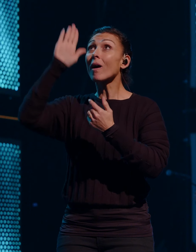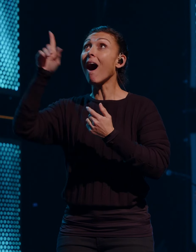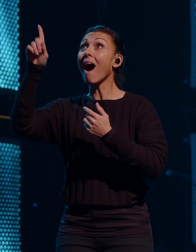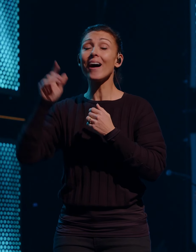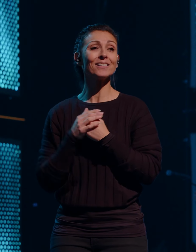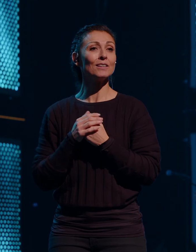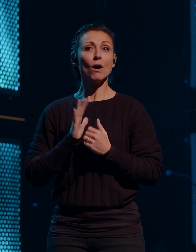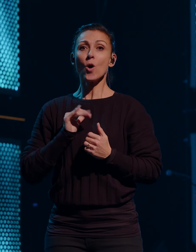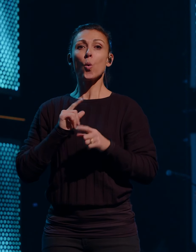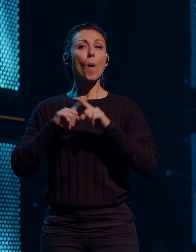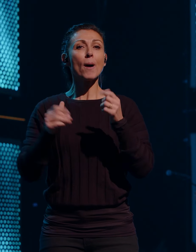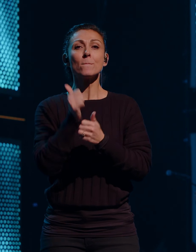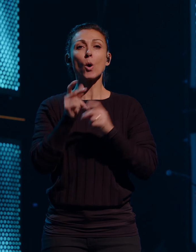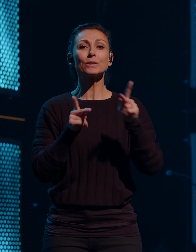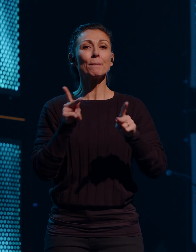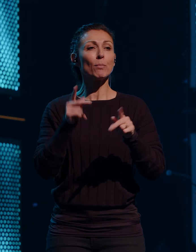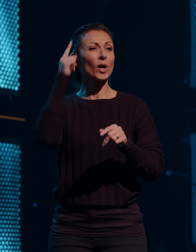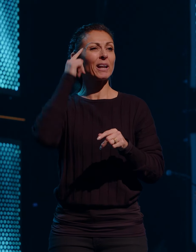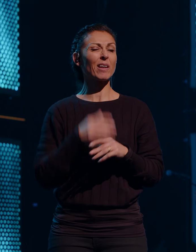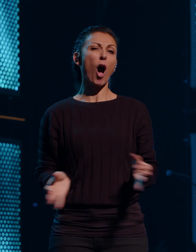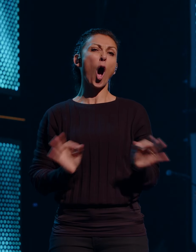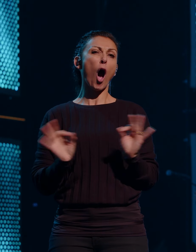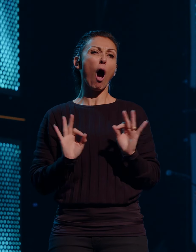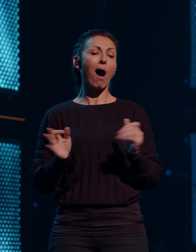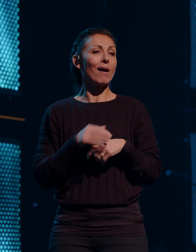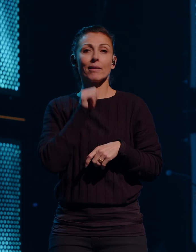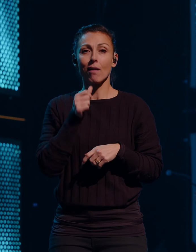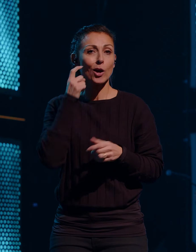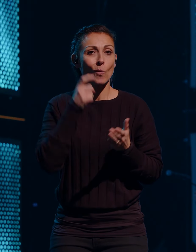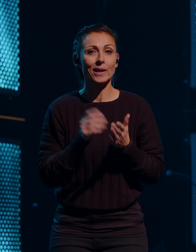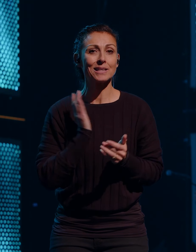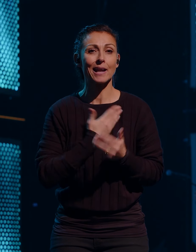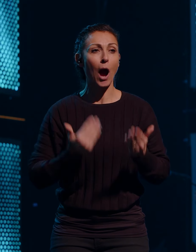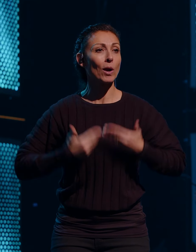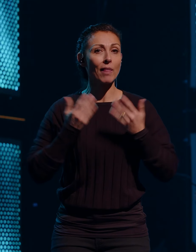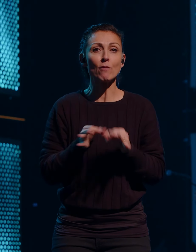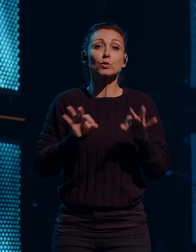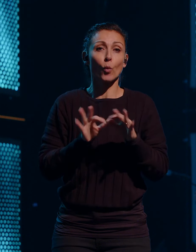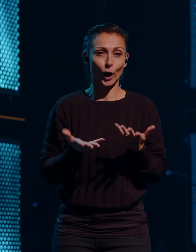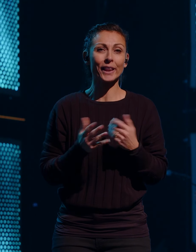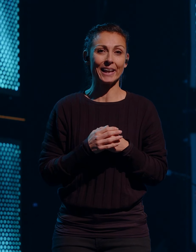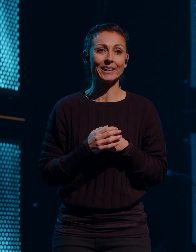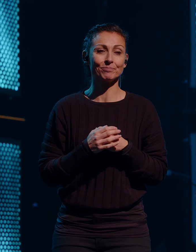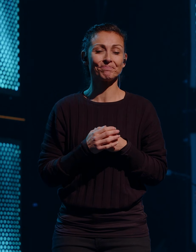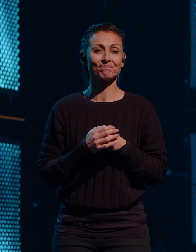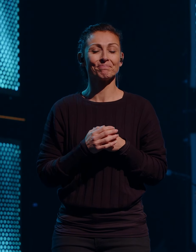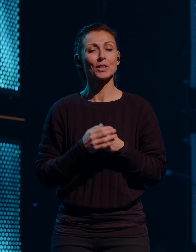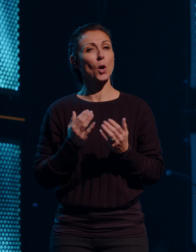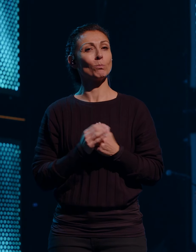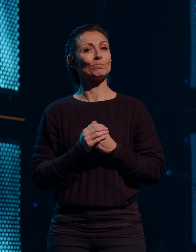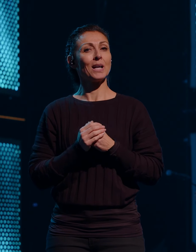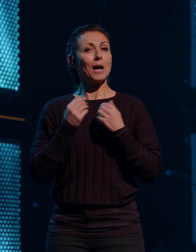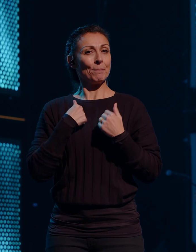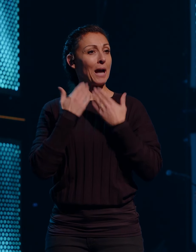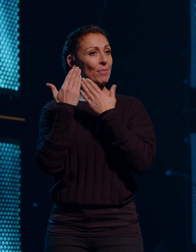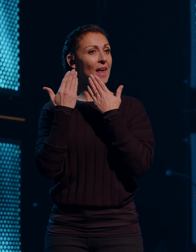for Dr. Martin Luther King and his life and what he did to stand up for what is true. Just take a moment, let's pray and thank God